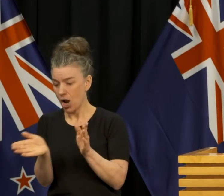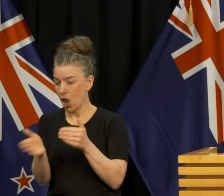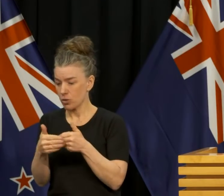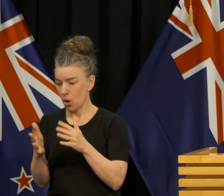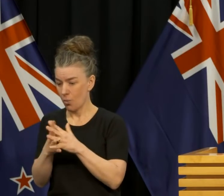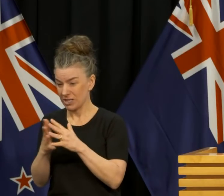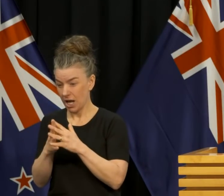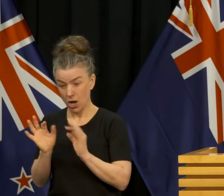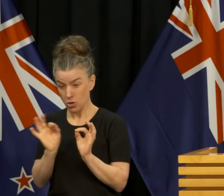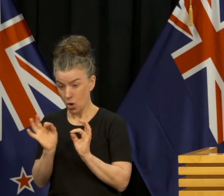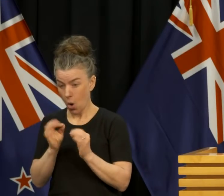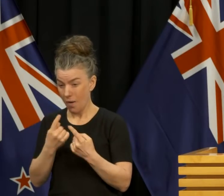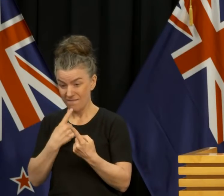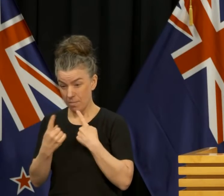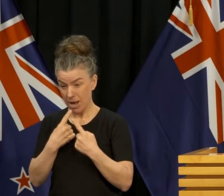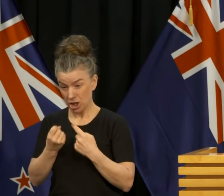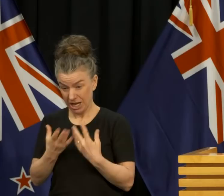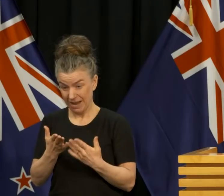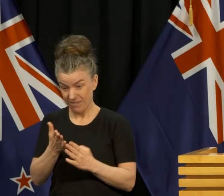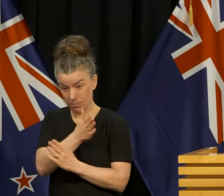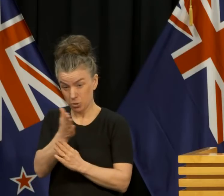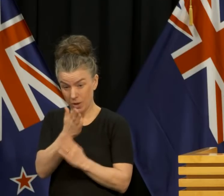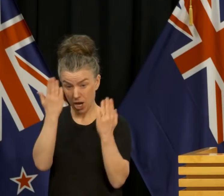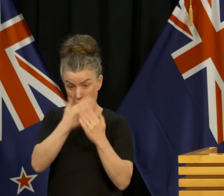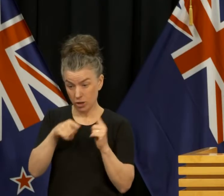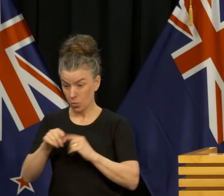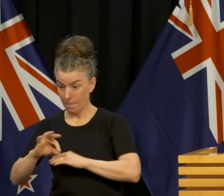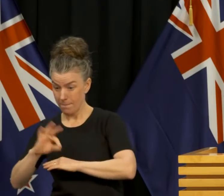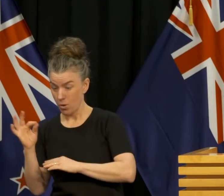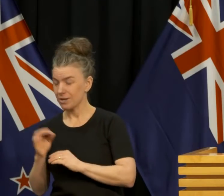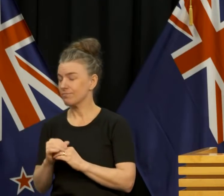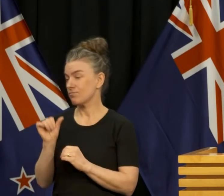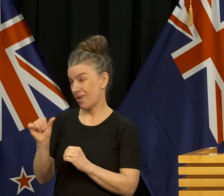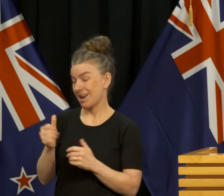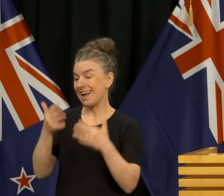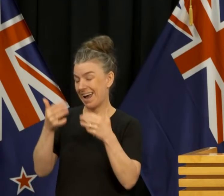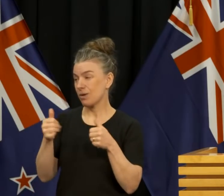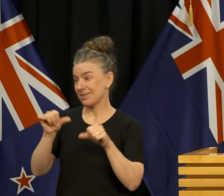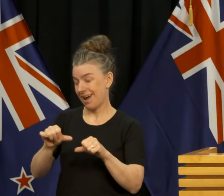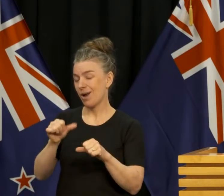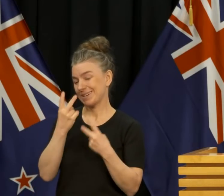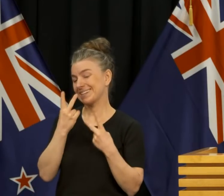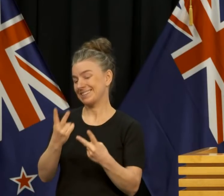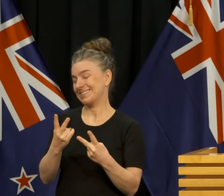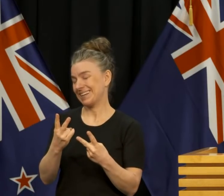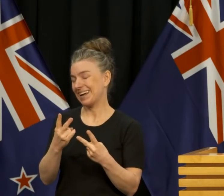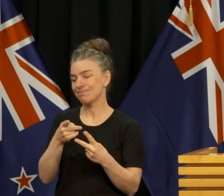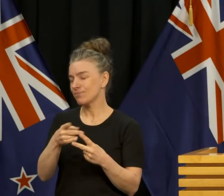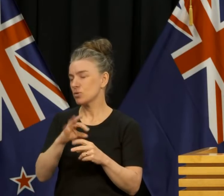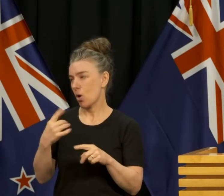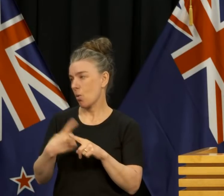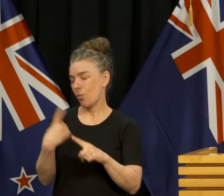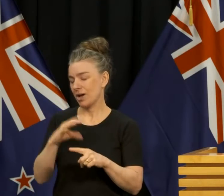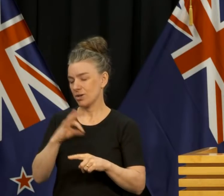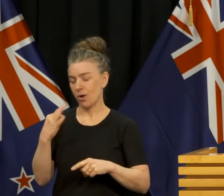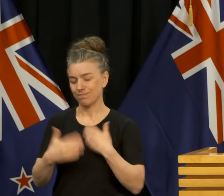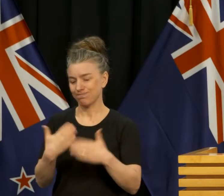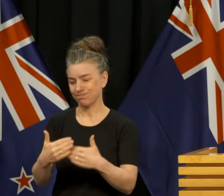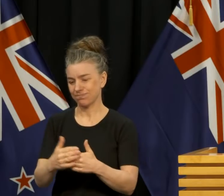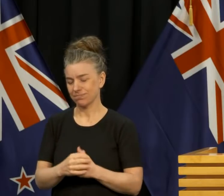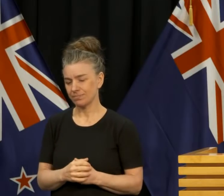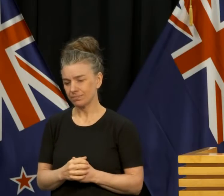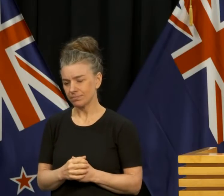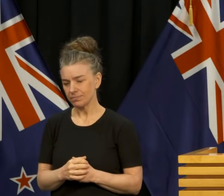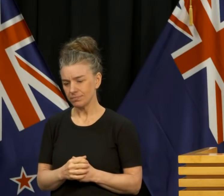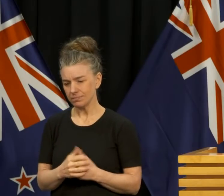earlier, the Countdown experience highlighted that lines of communication here were not as clear and as quick as they needed to be in a situation like